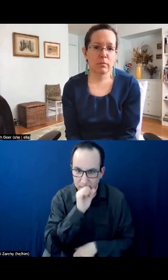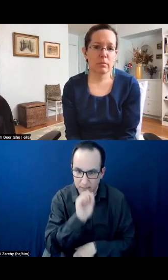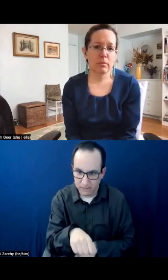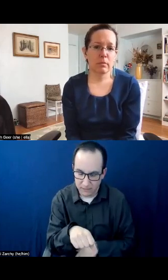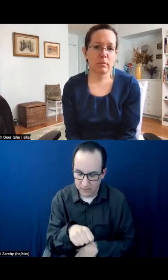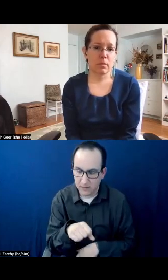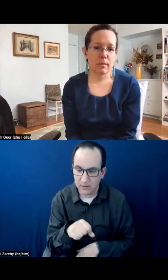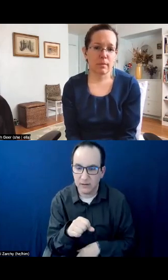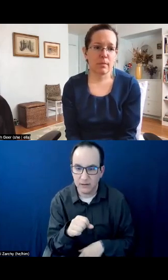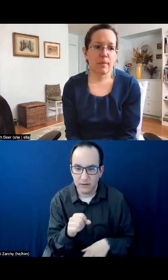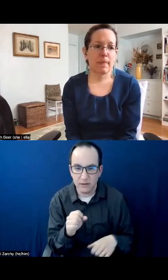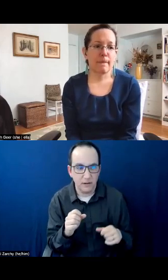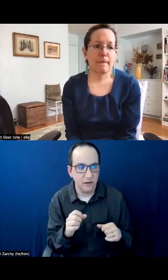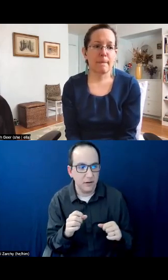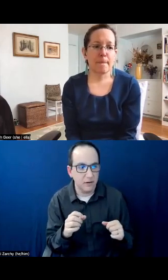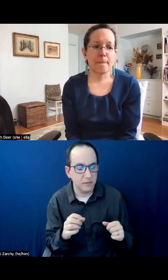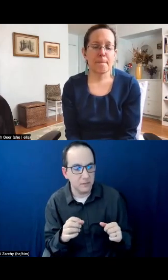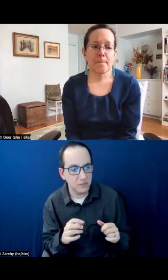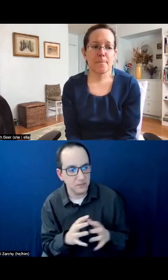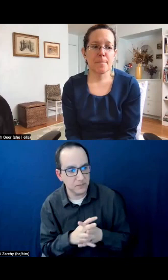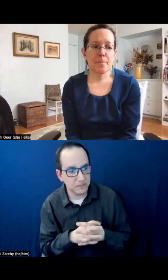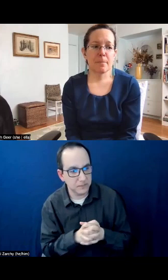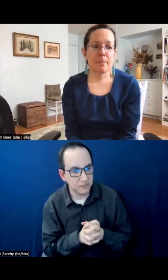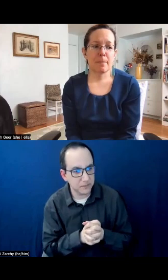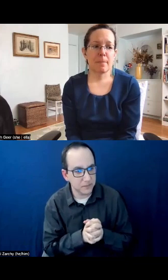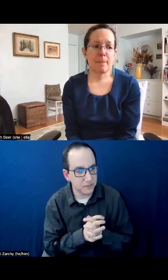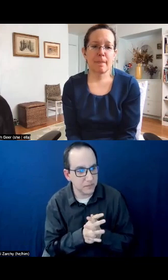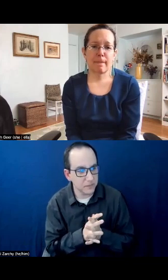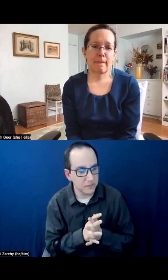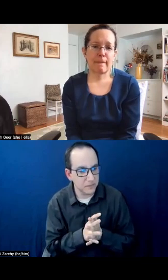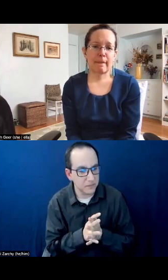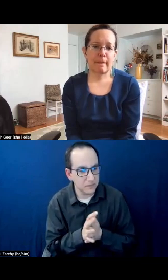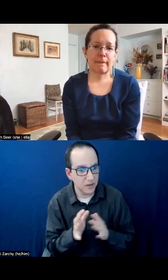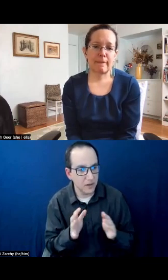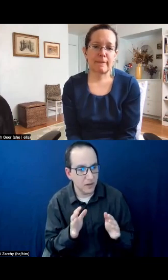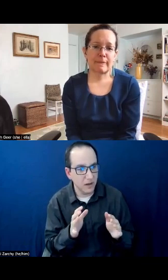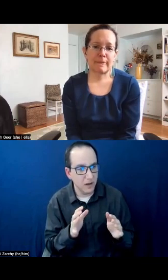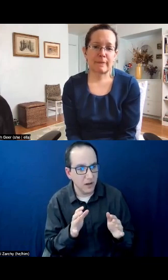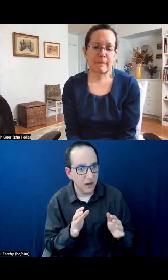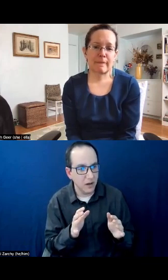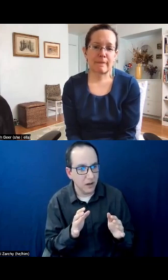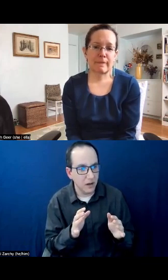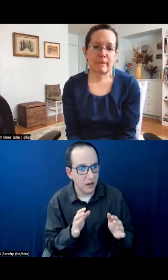And I asked a student to do this, but this one is my most favorite activity.